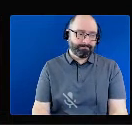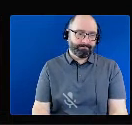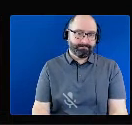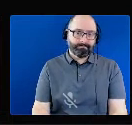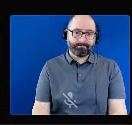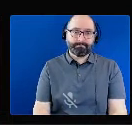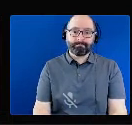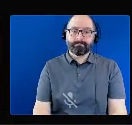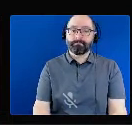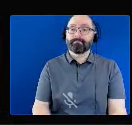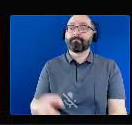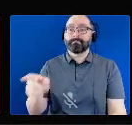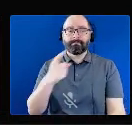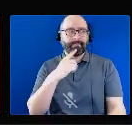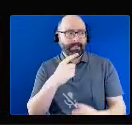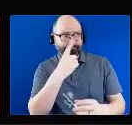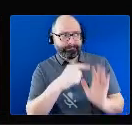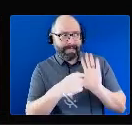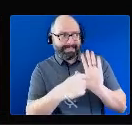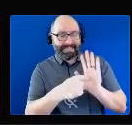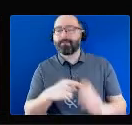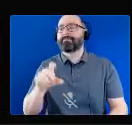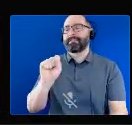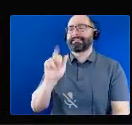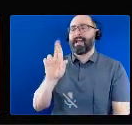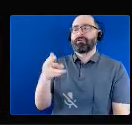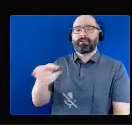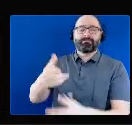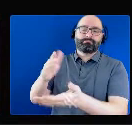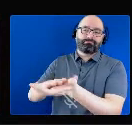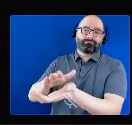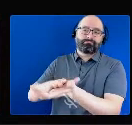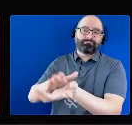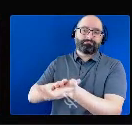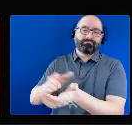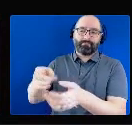Could you give us an example again? Sarah, you get the prize. Let